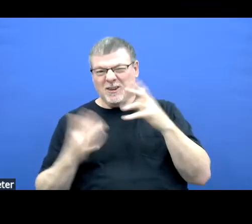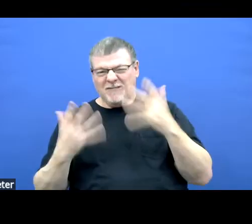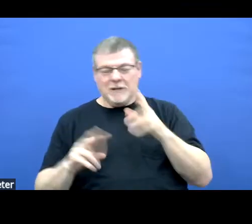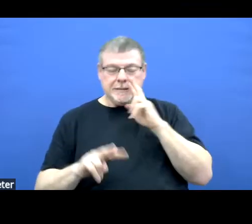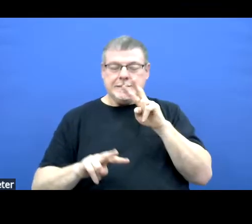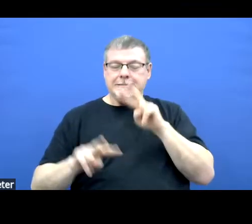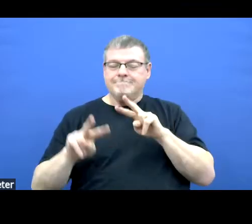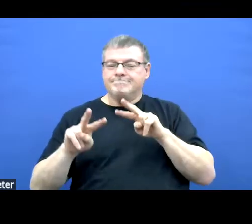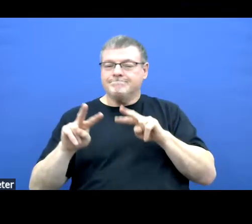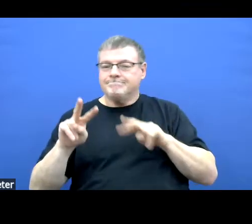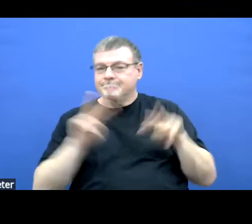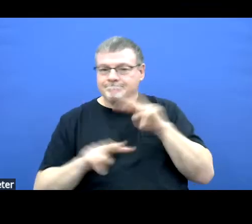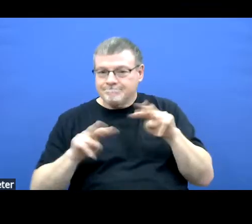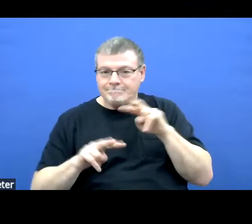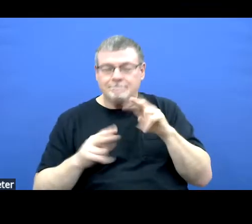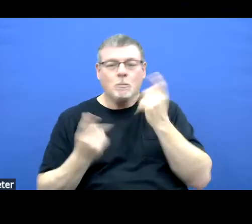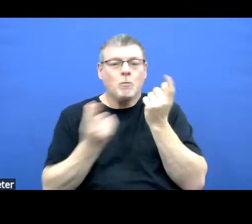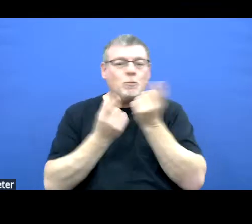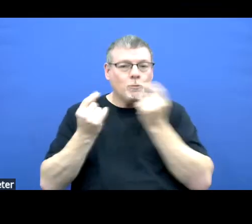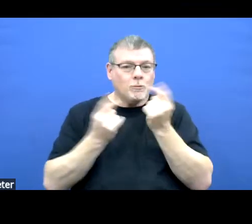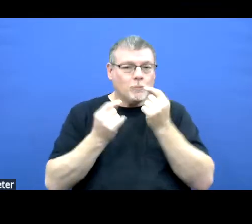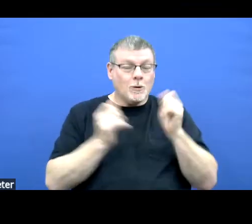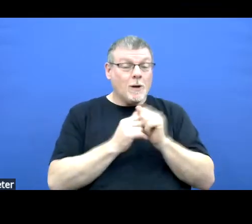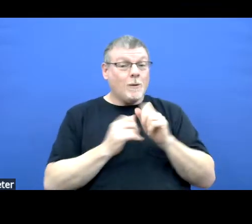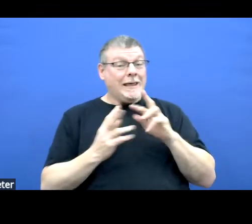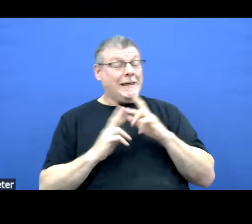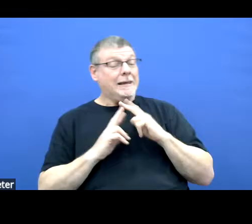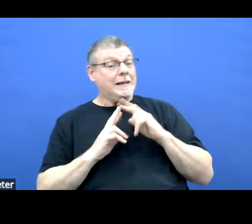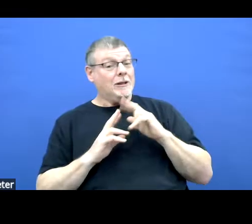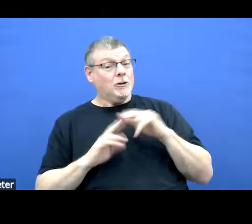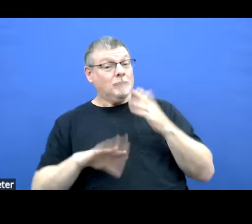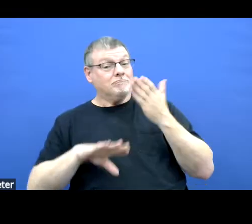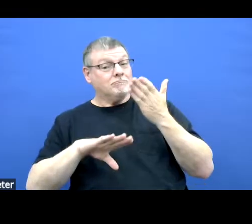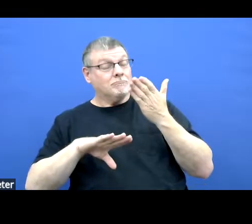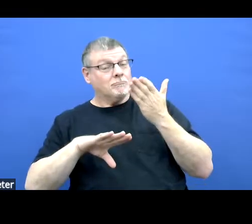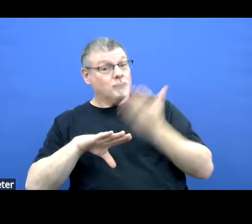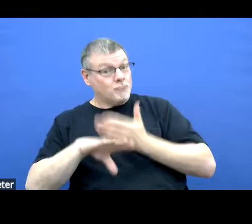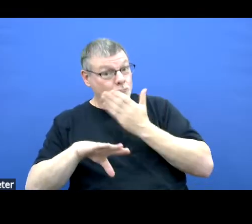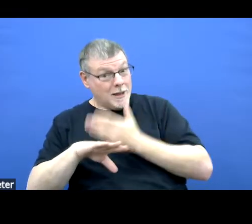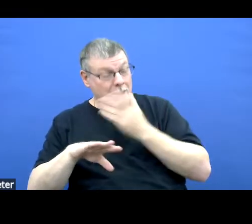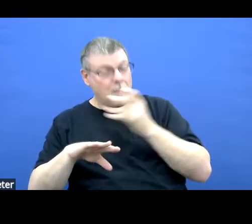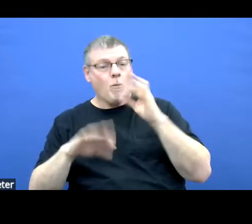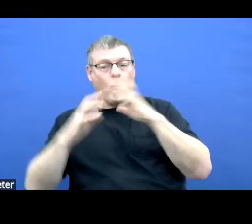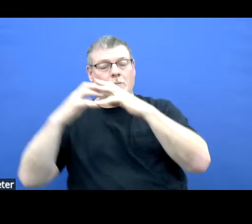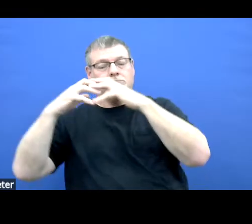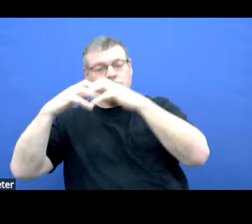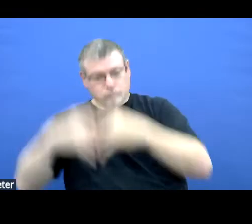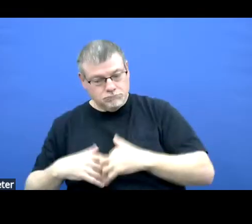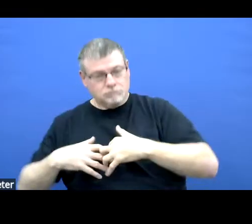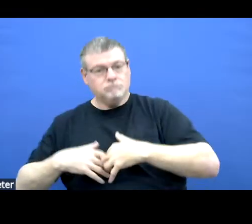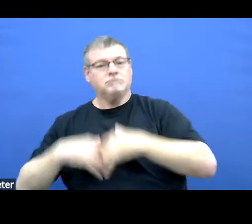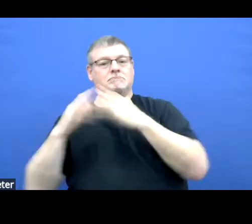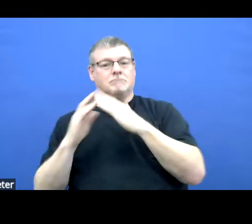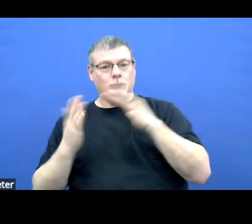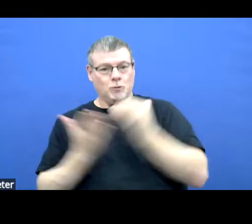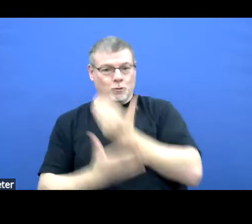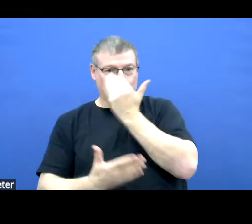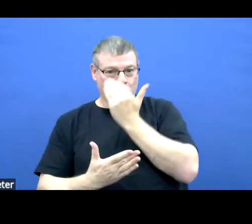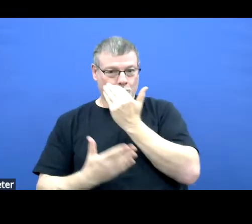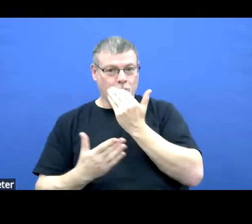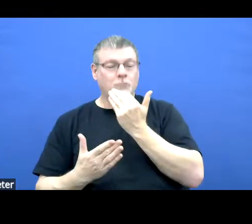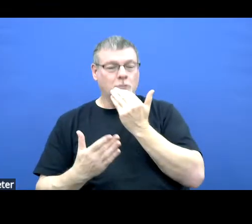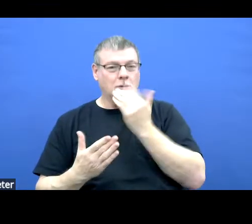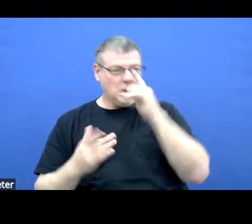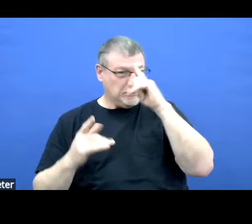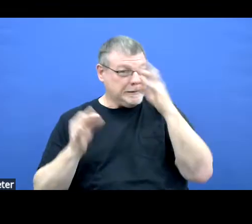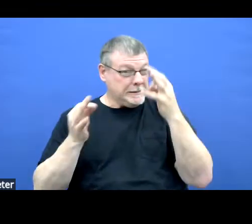what we can do in regard to either rehabbing or demoing and rebuilding. We hope to have that